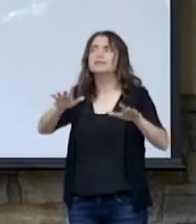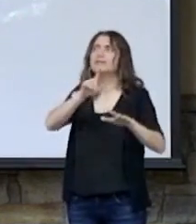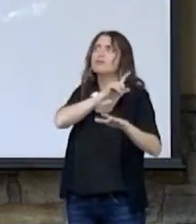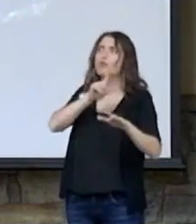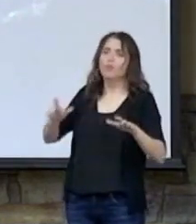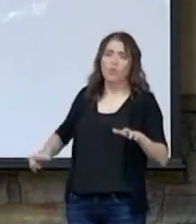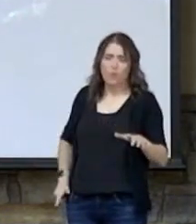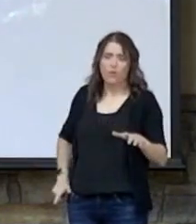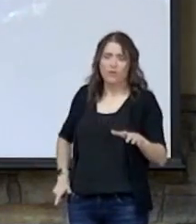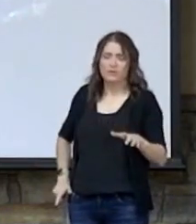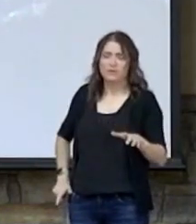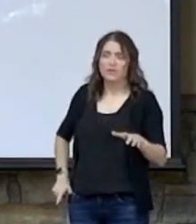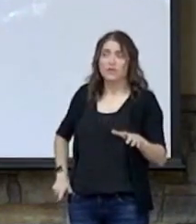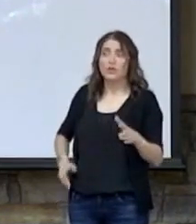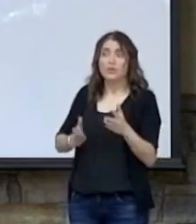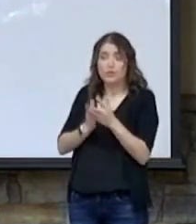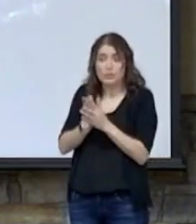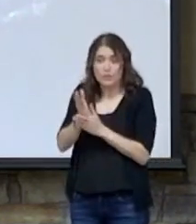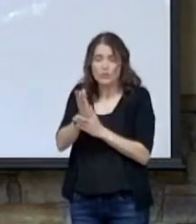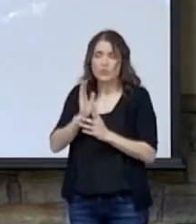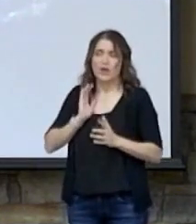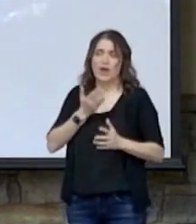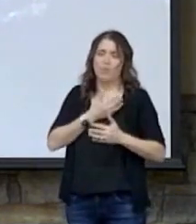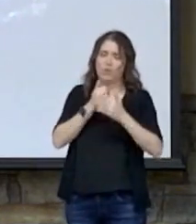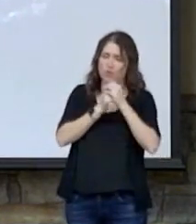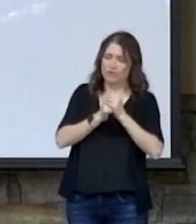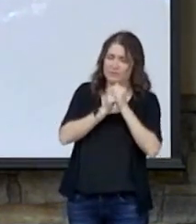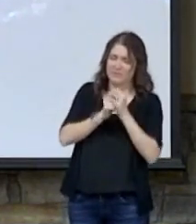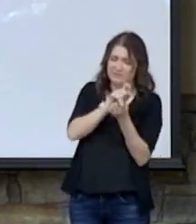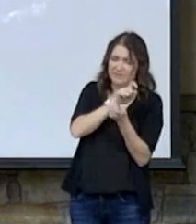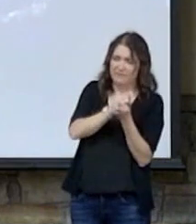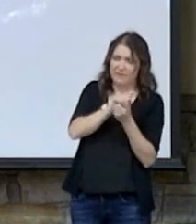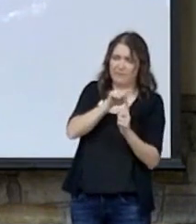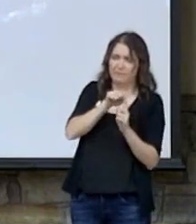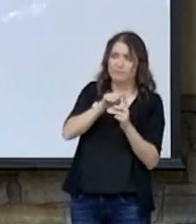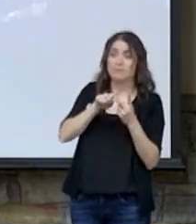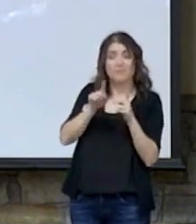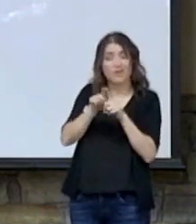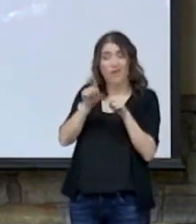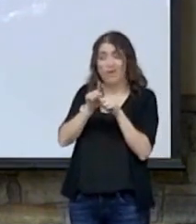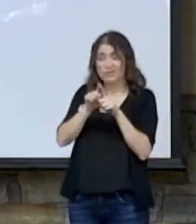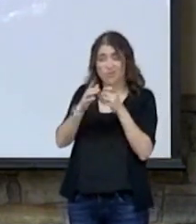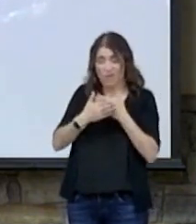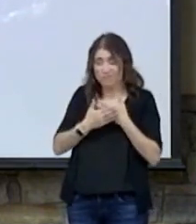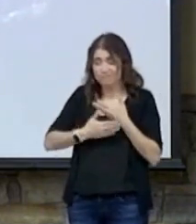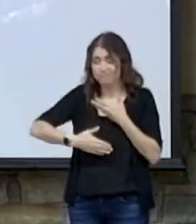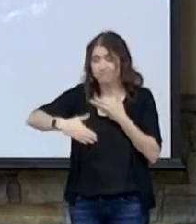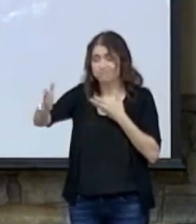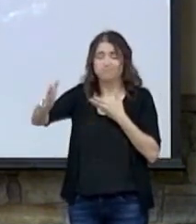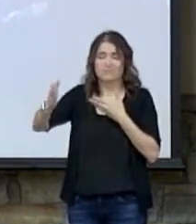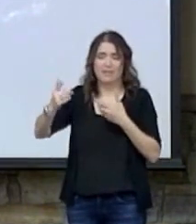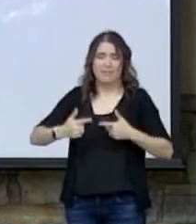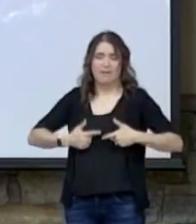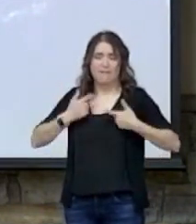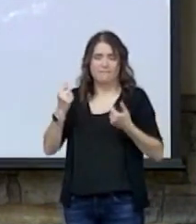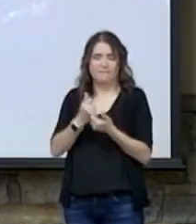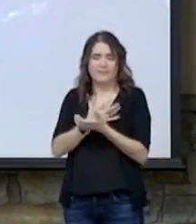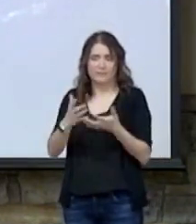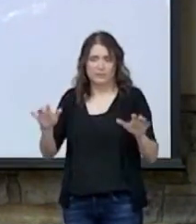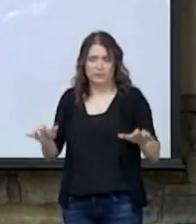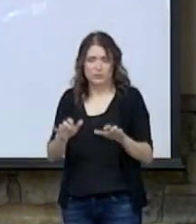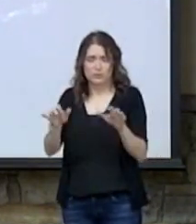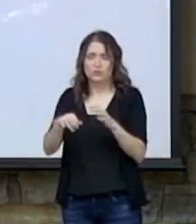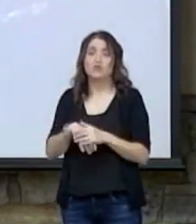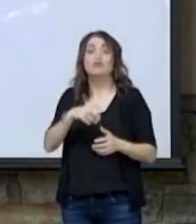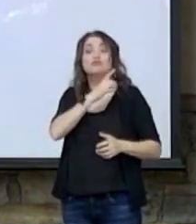expression of worship specifically, but really through our whole lives. So David says, bless the Lord, but